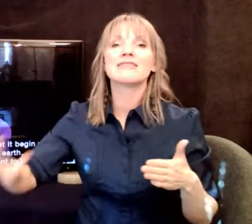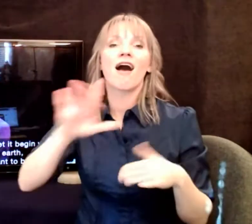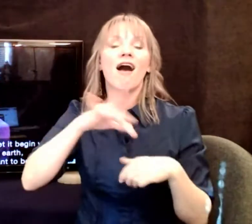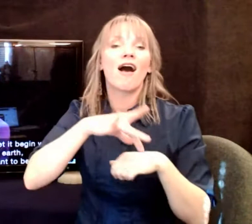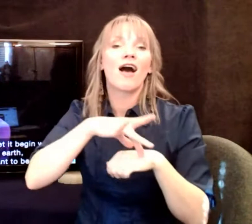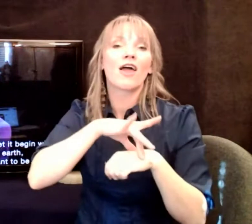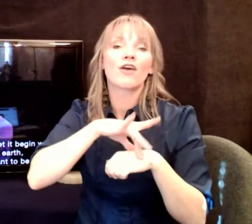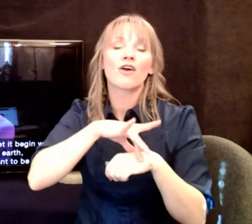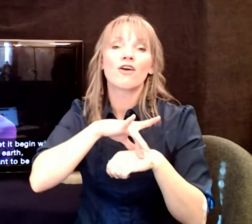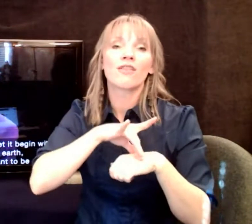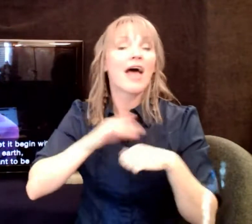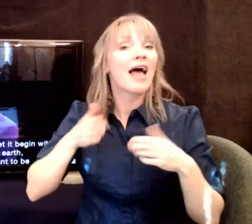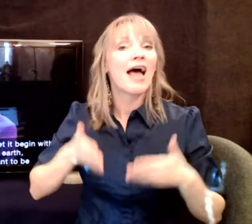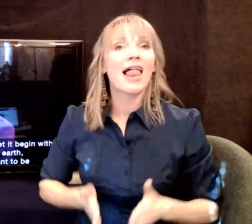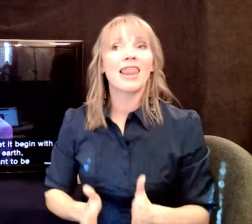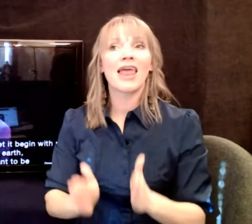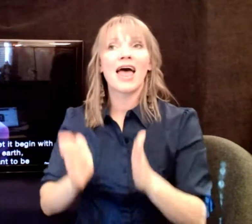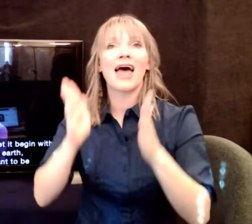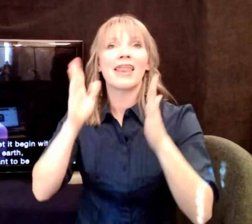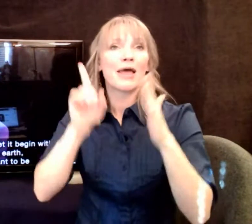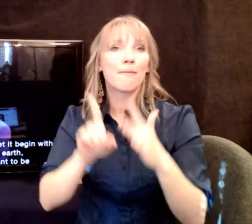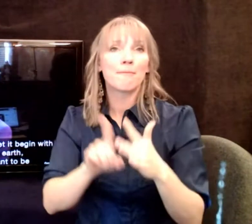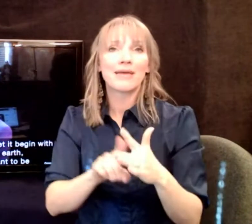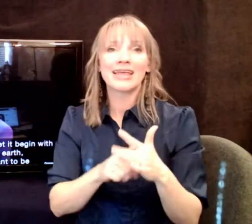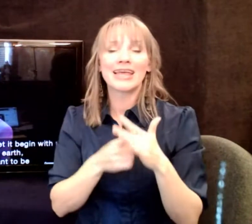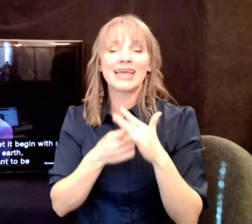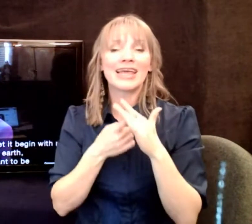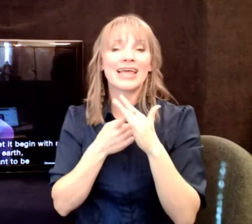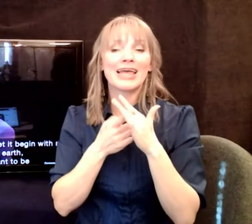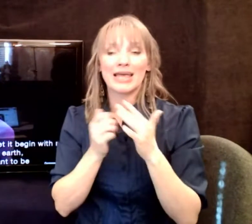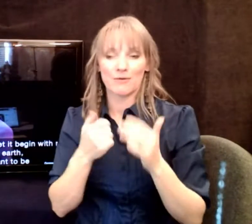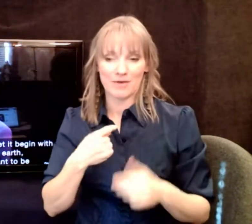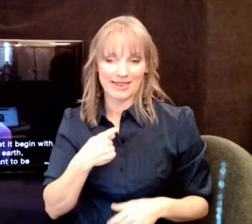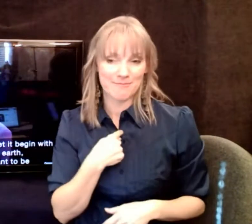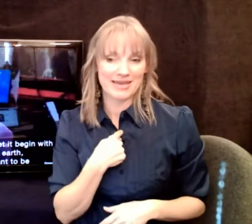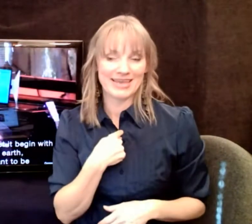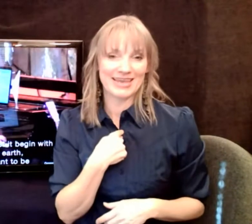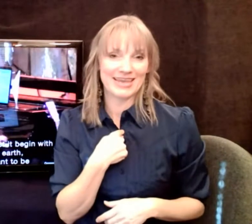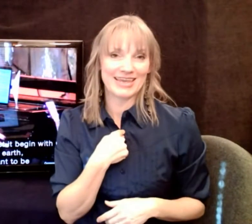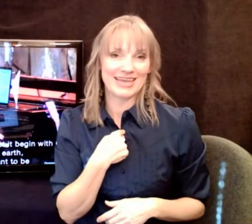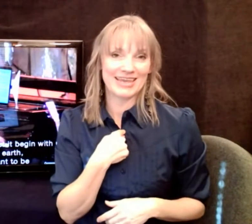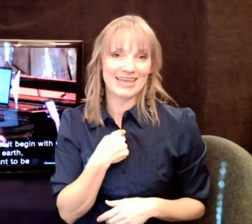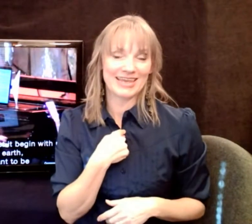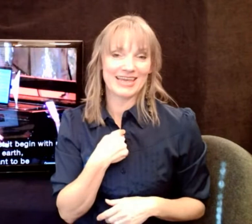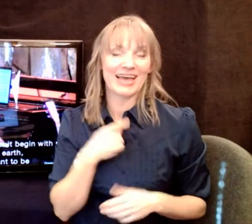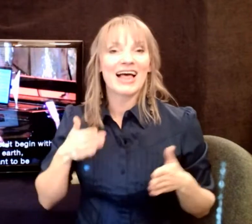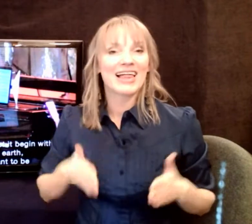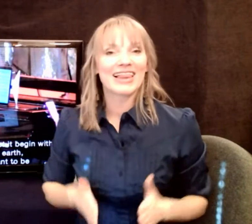Peace on earth and let me begin.